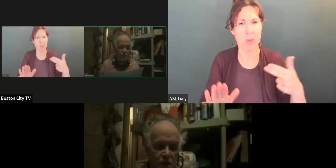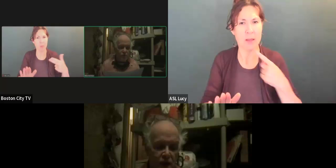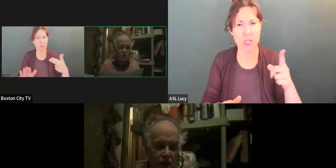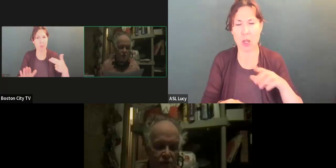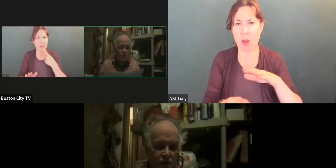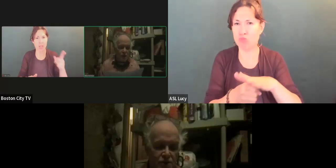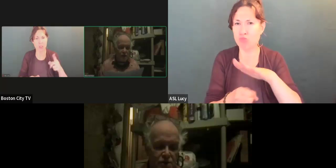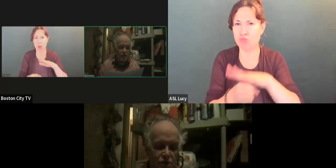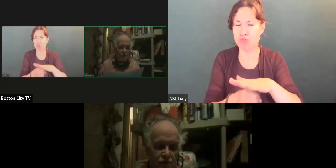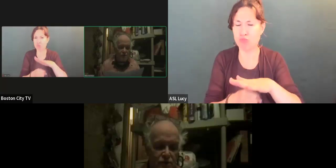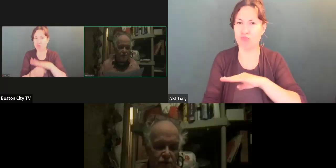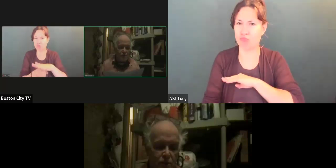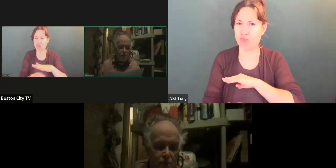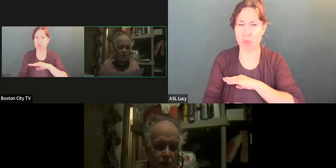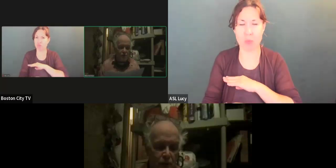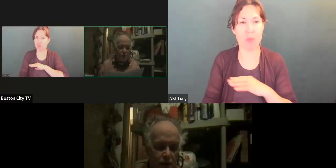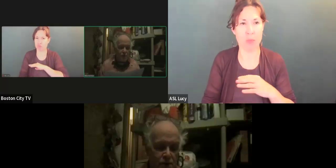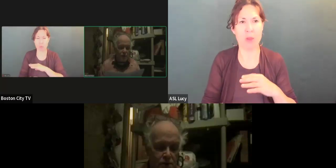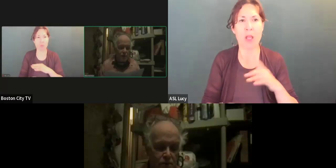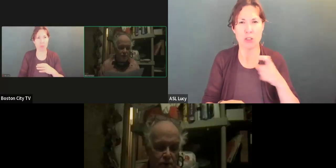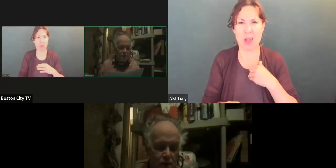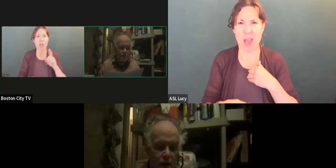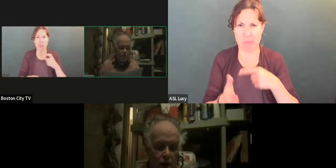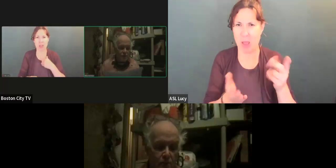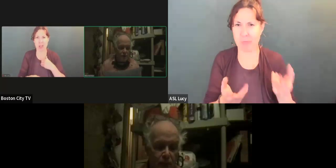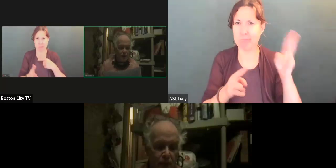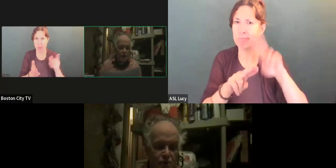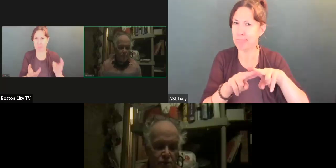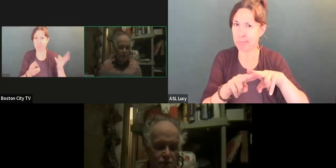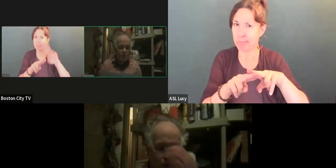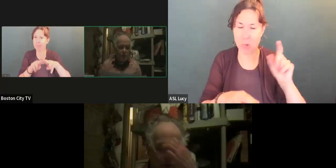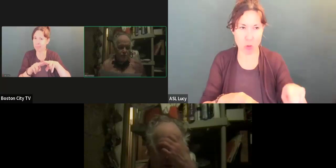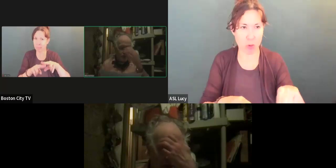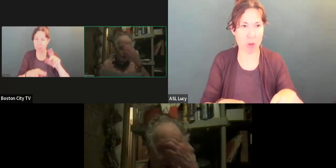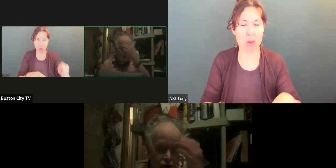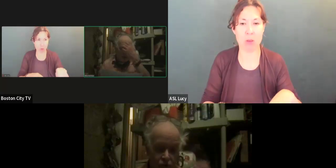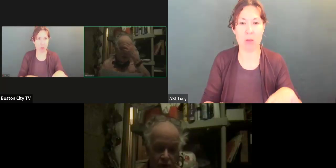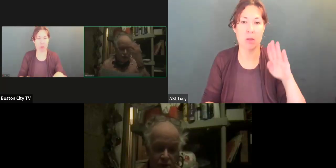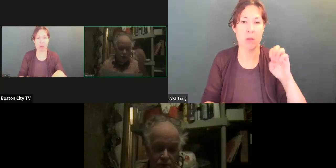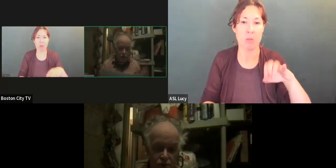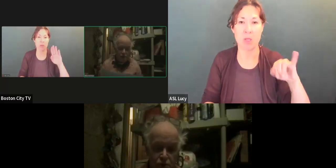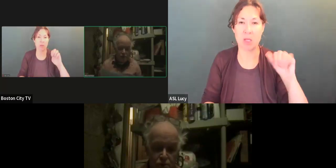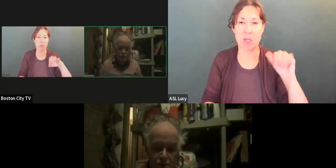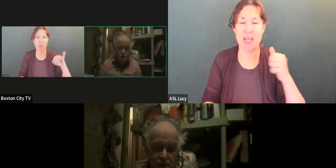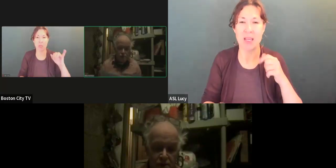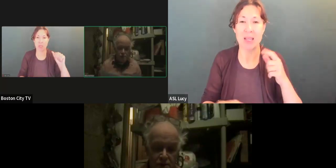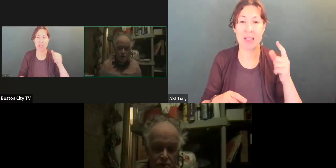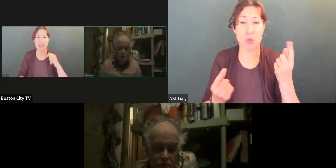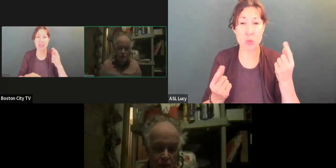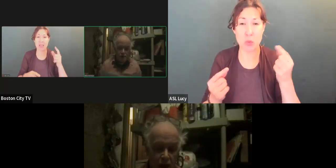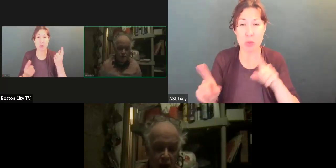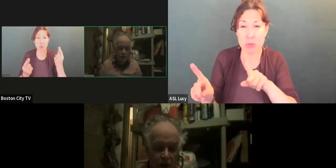proficient and thus deserving of a big pay raise. Beja this summer sent out a survey of the